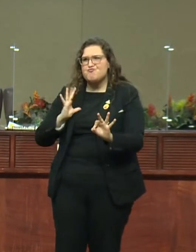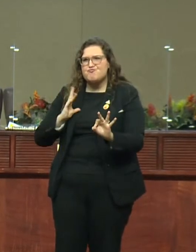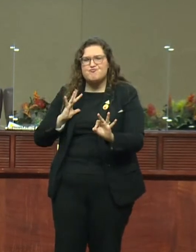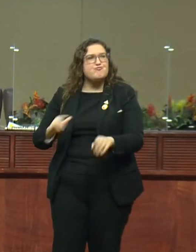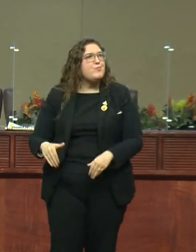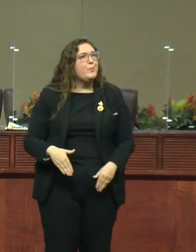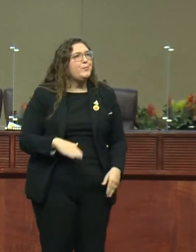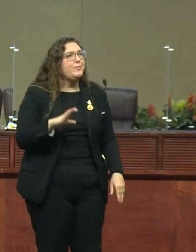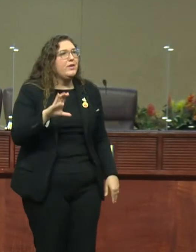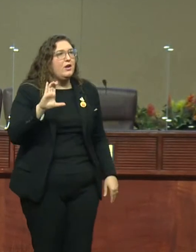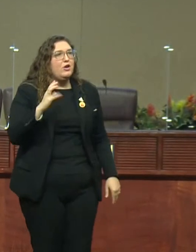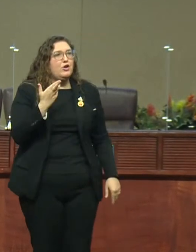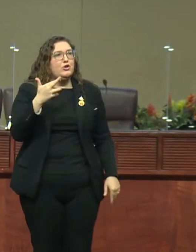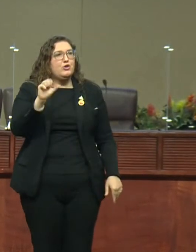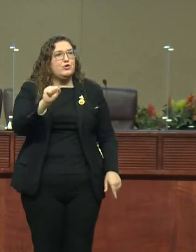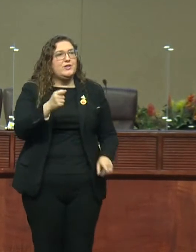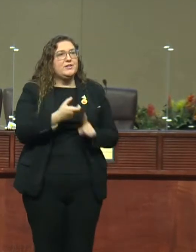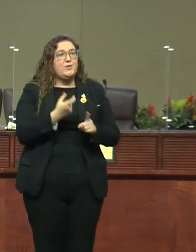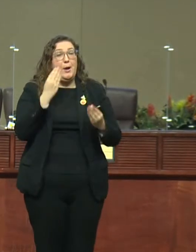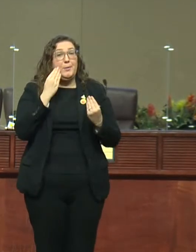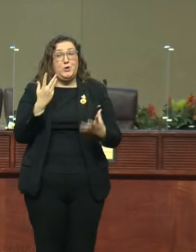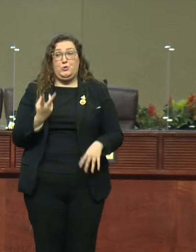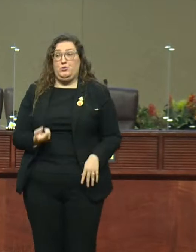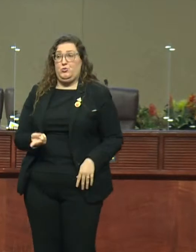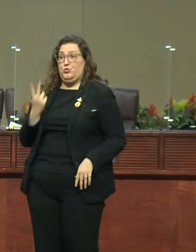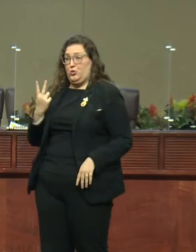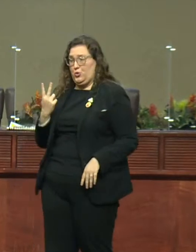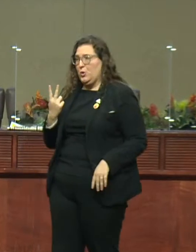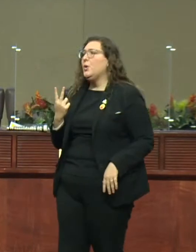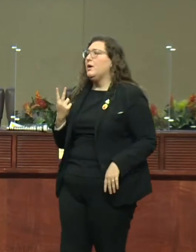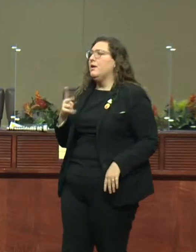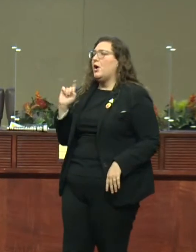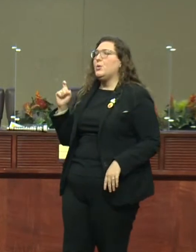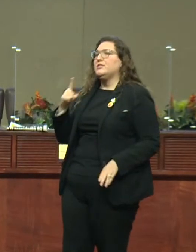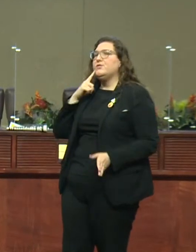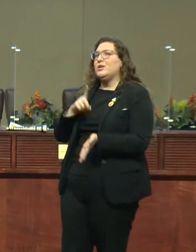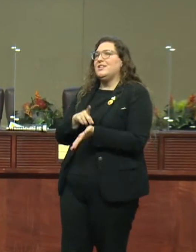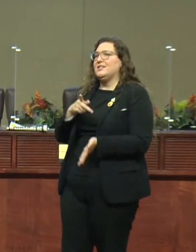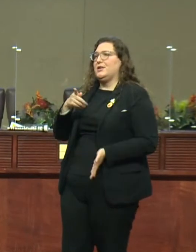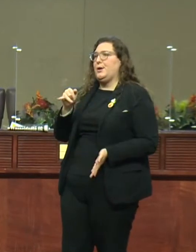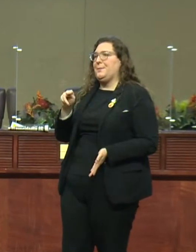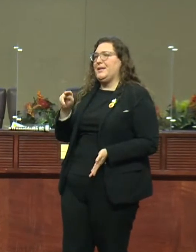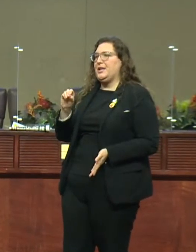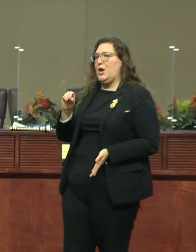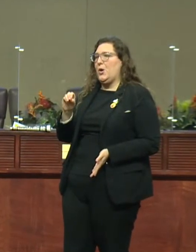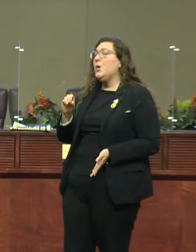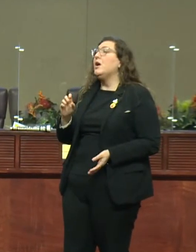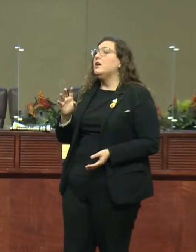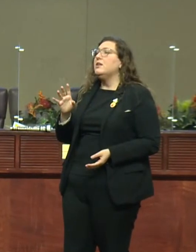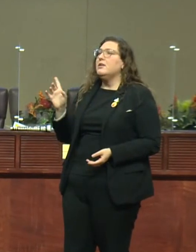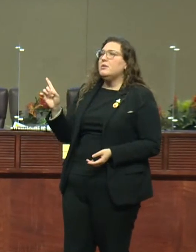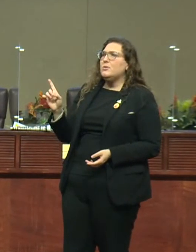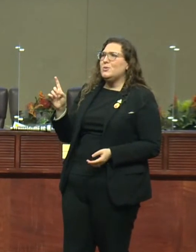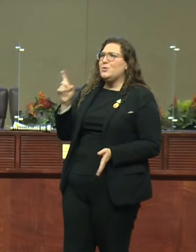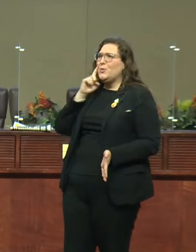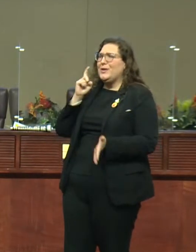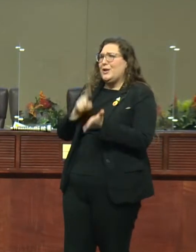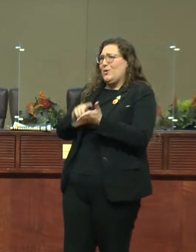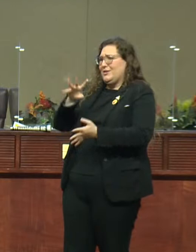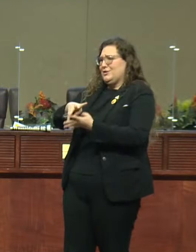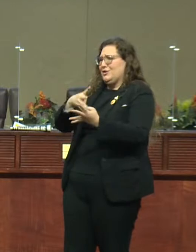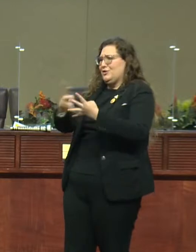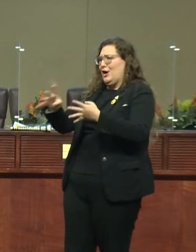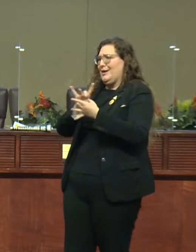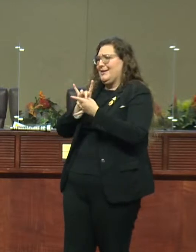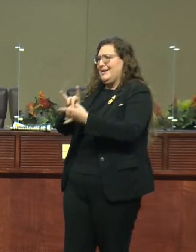Hi, I'm Chris Guardaro from Washington News. My question is also for Dr. Pino. When we looked at the hospital bed availability chart, it looked